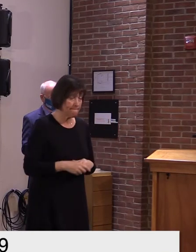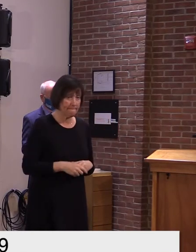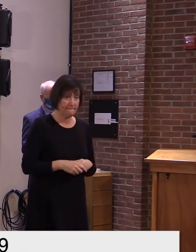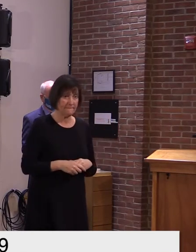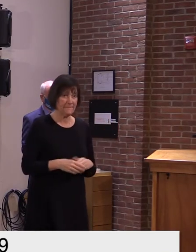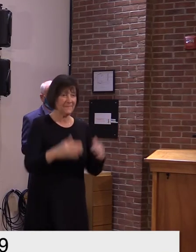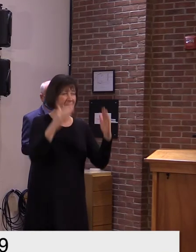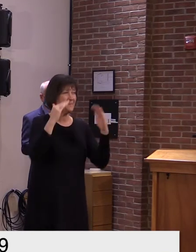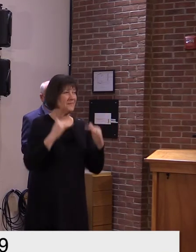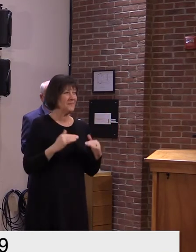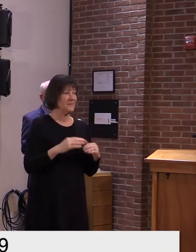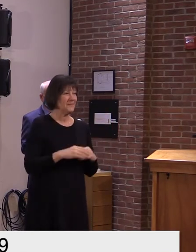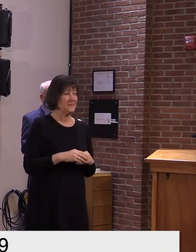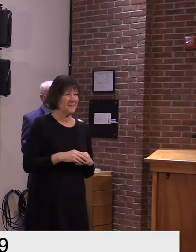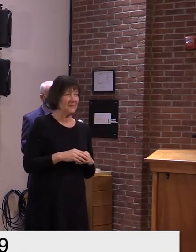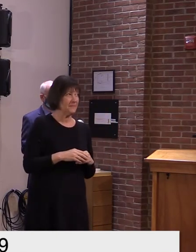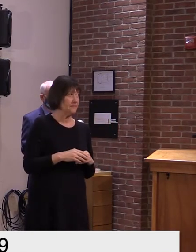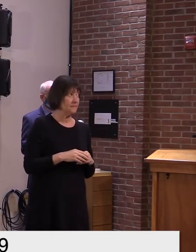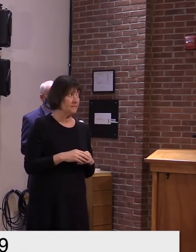Guy Page?